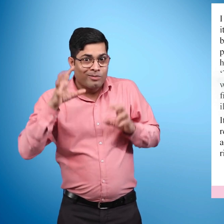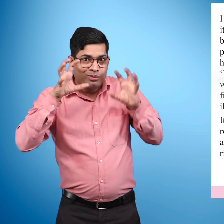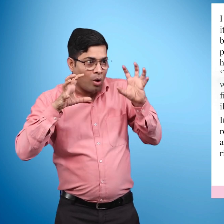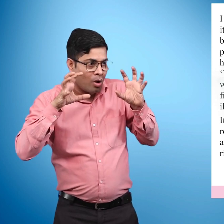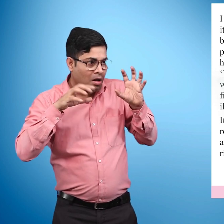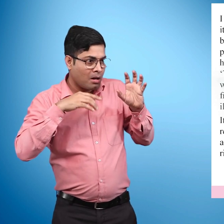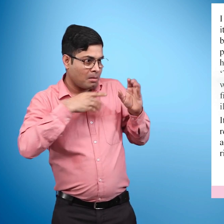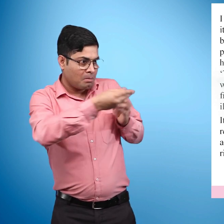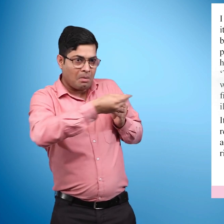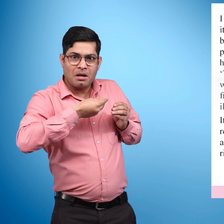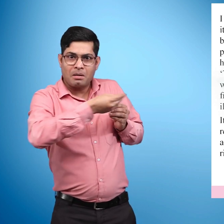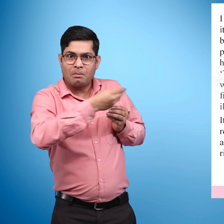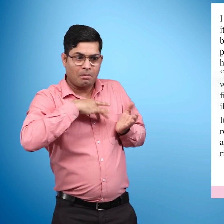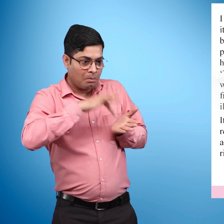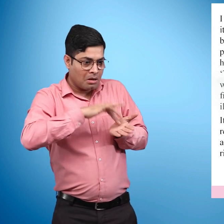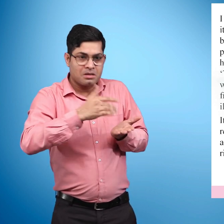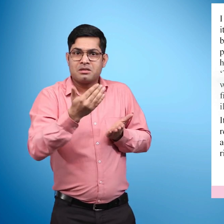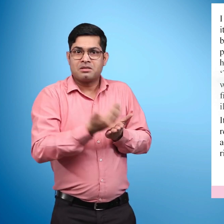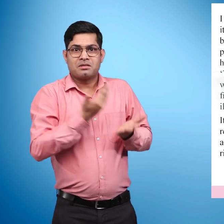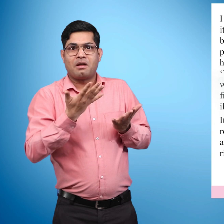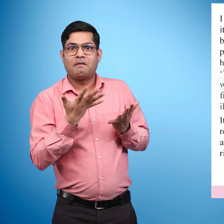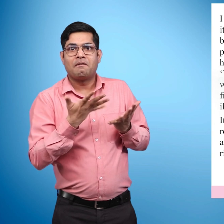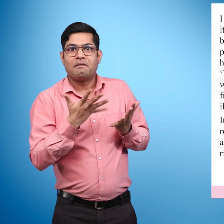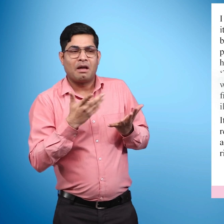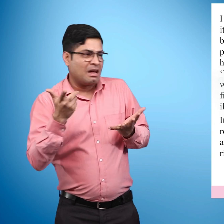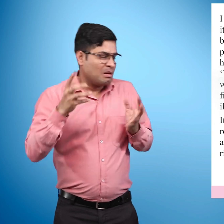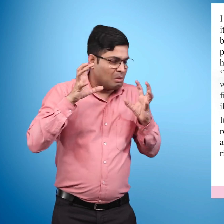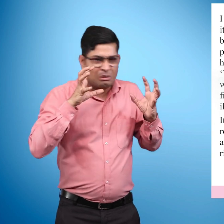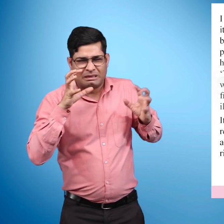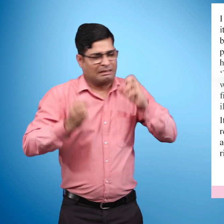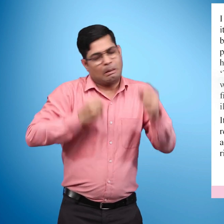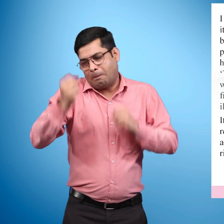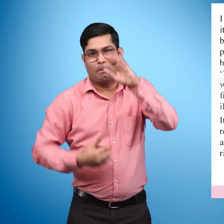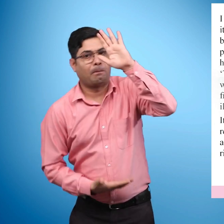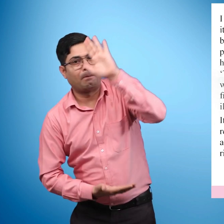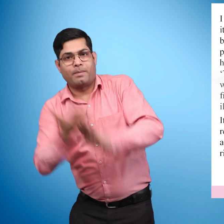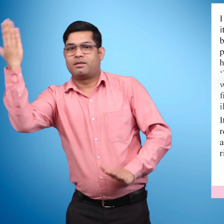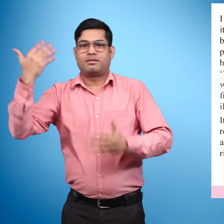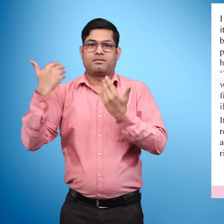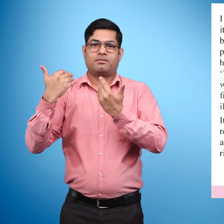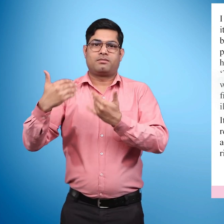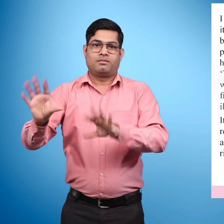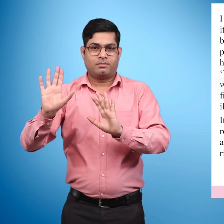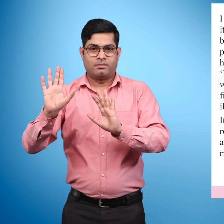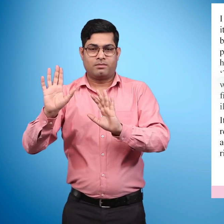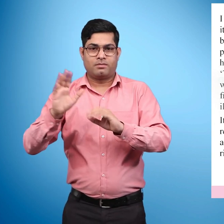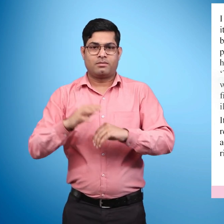"There is no safety near a formidable wrestler like this," he thought, and fled from the cave, leaving behind all